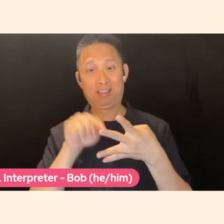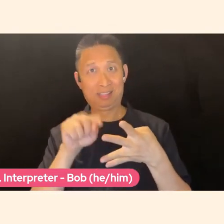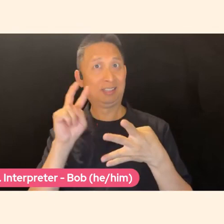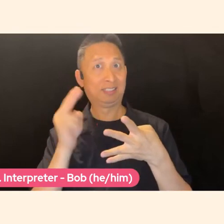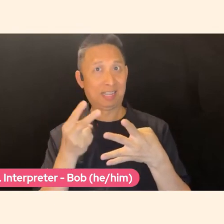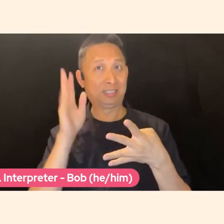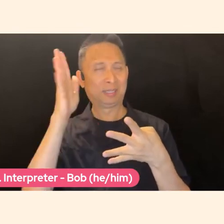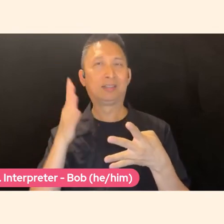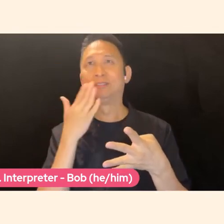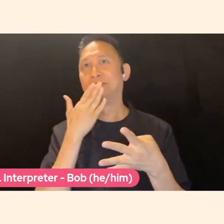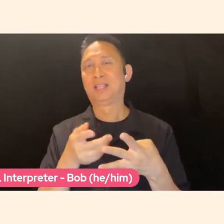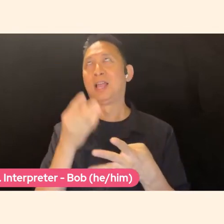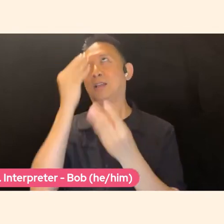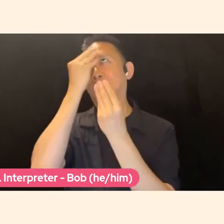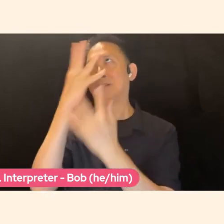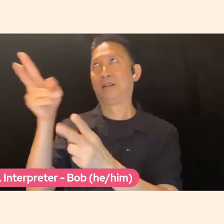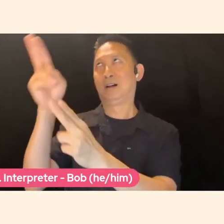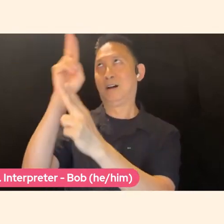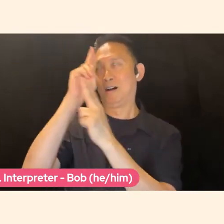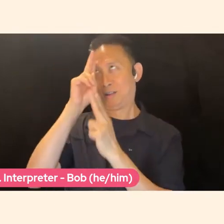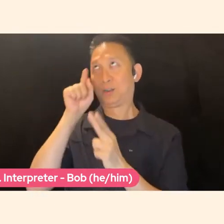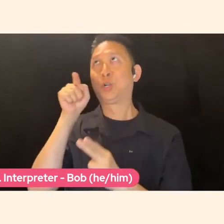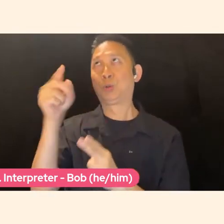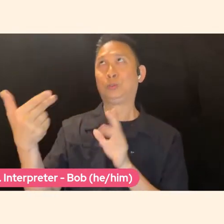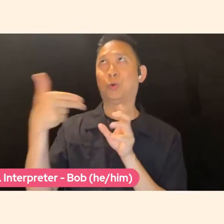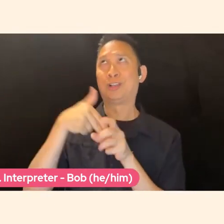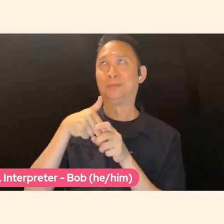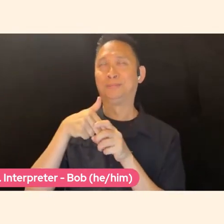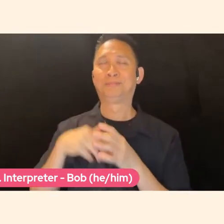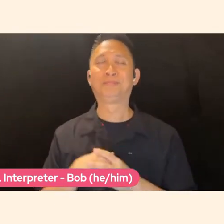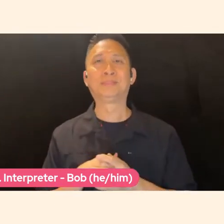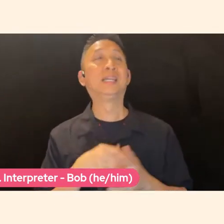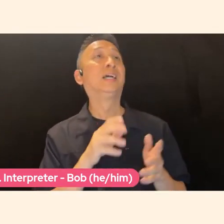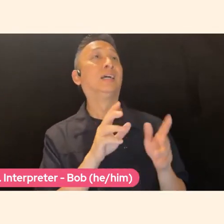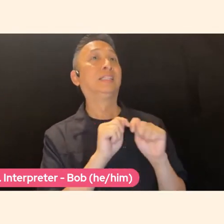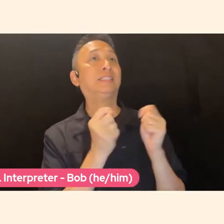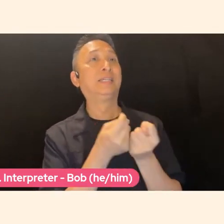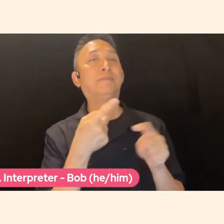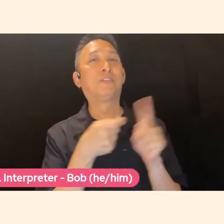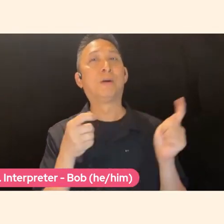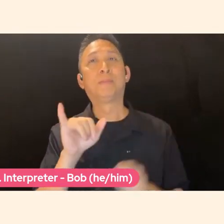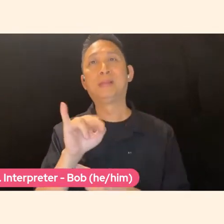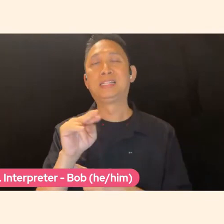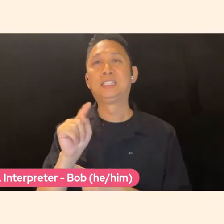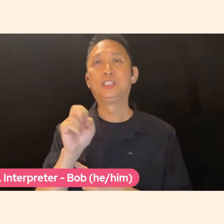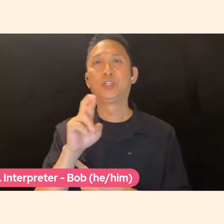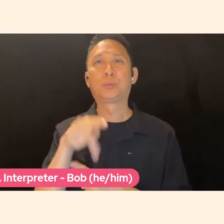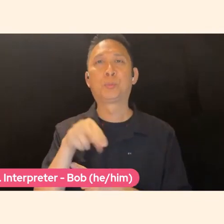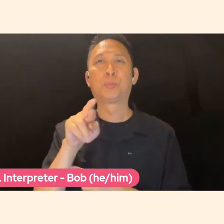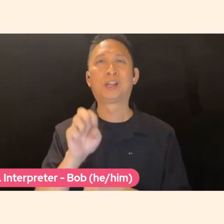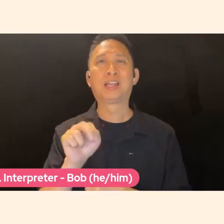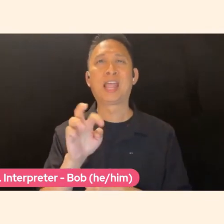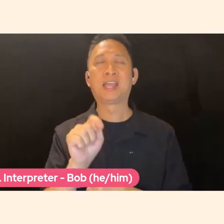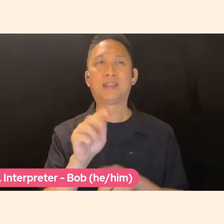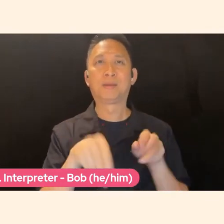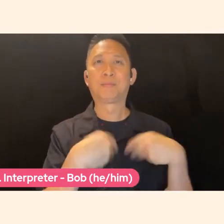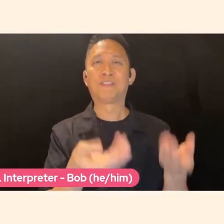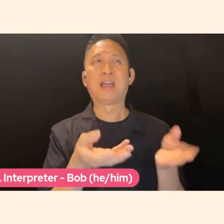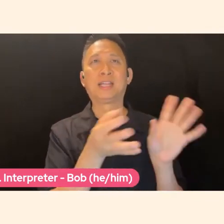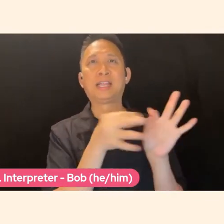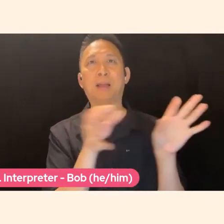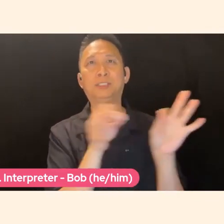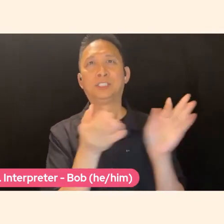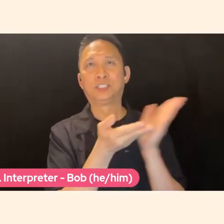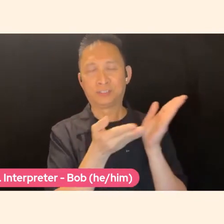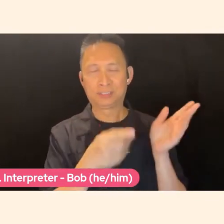I'd also like to express heartfelt appreciation to the teams at InterpretNet, who provided invaluable captioning services, and